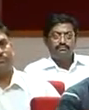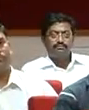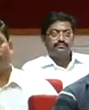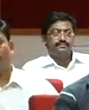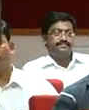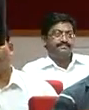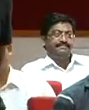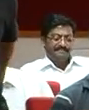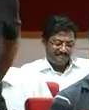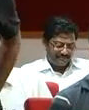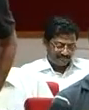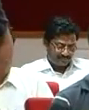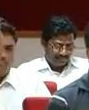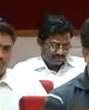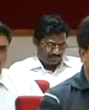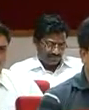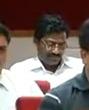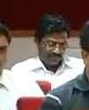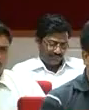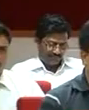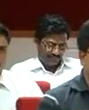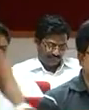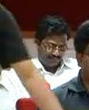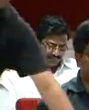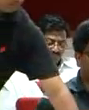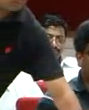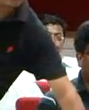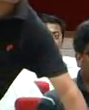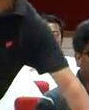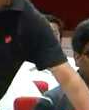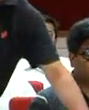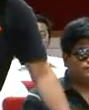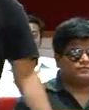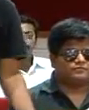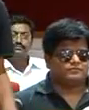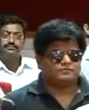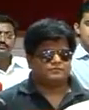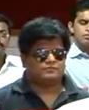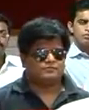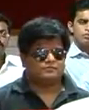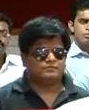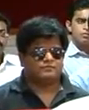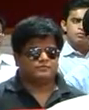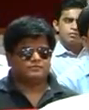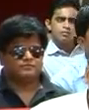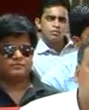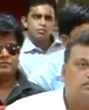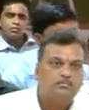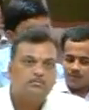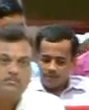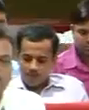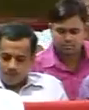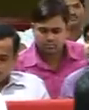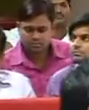it. See, but the point somewhere is what we have to appreciate is that today, because we have not